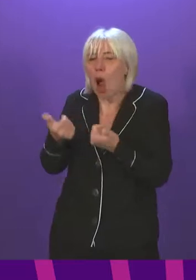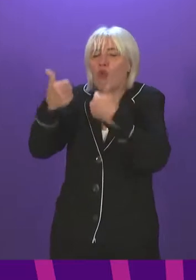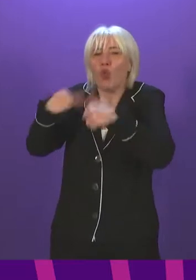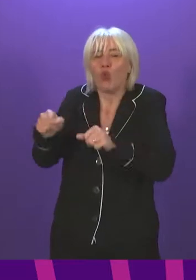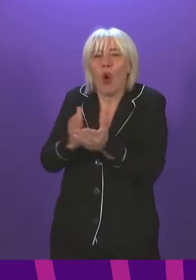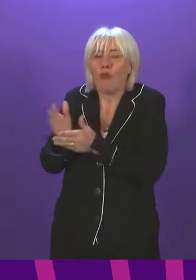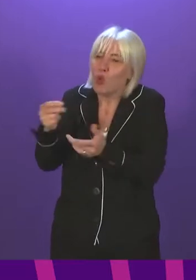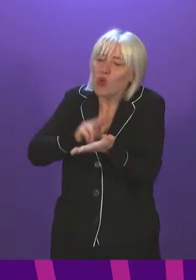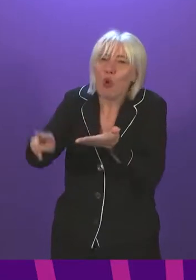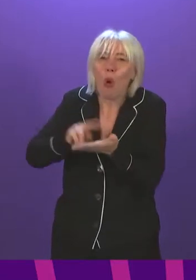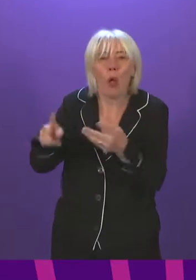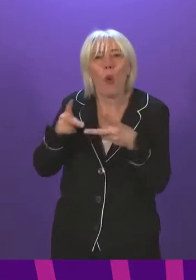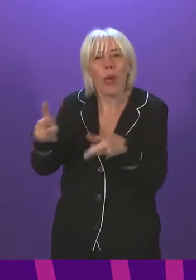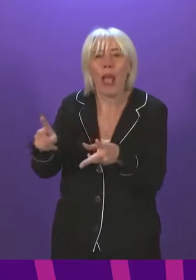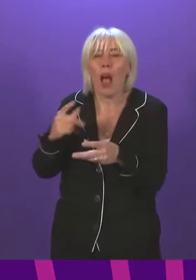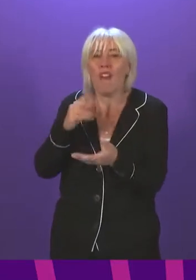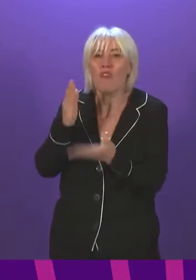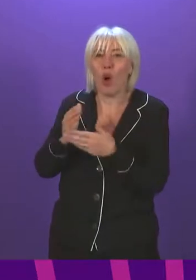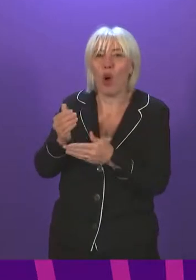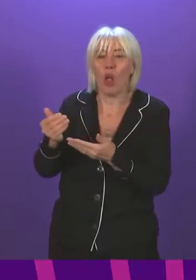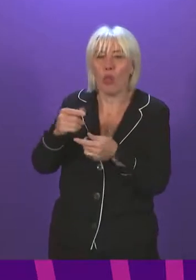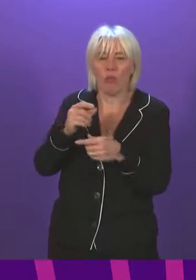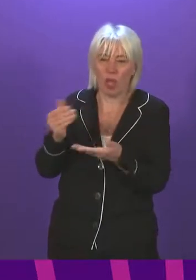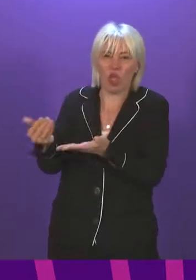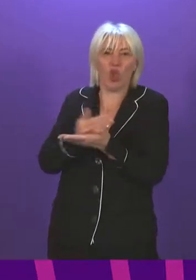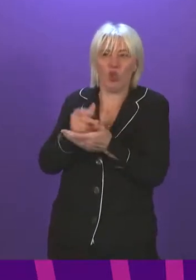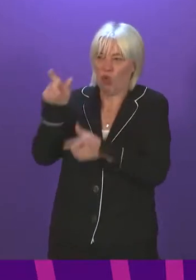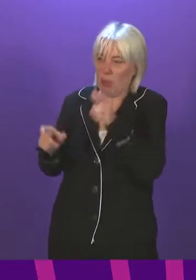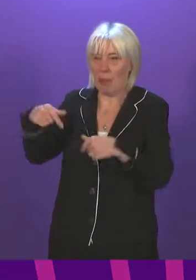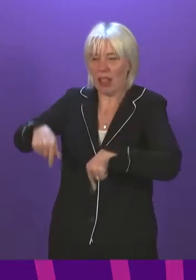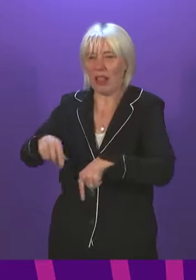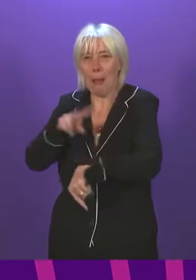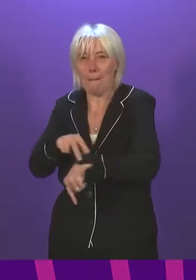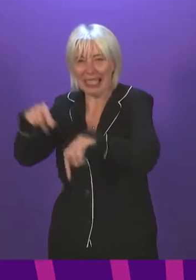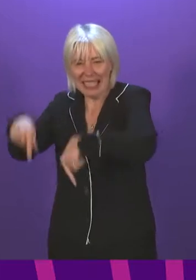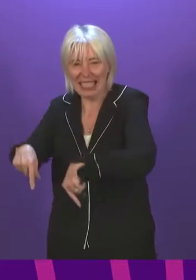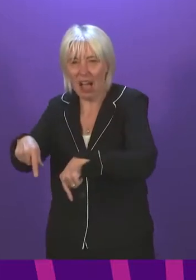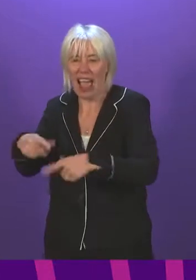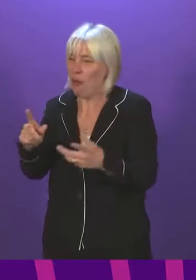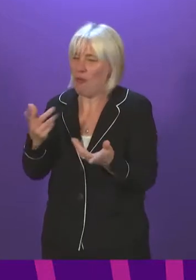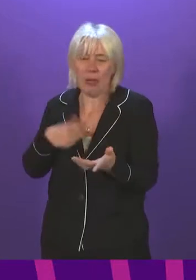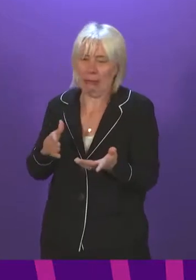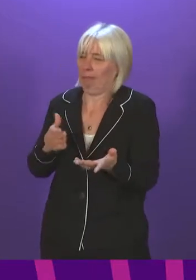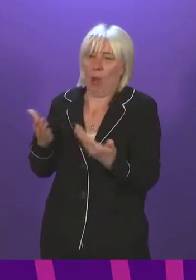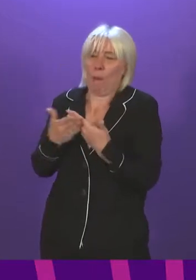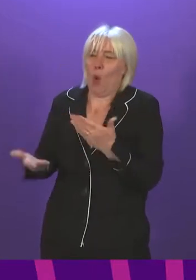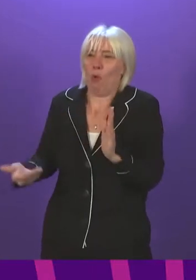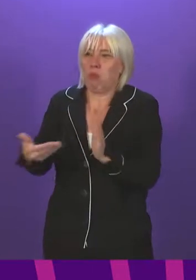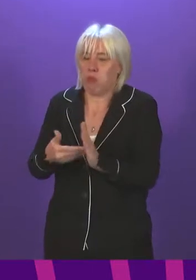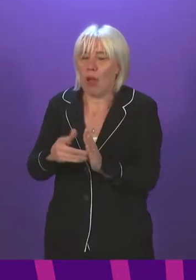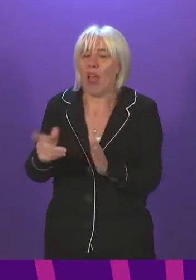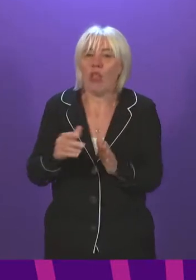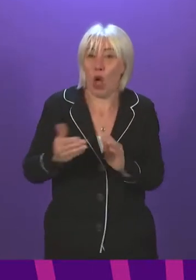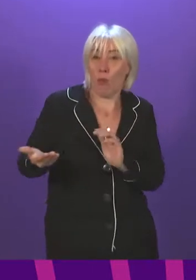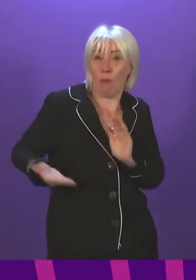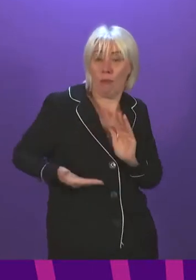via our on-site security and Police Scotland. In practice, we are assured that the corporate body will be consulted and